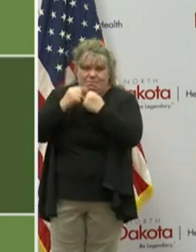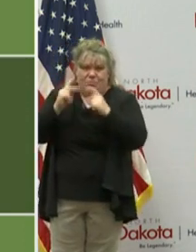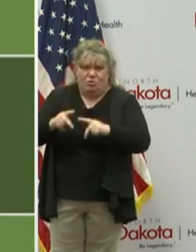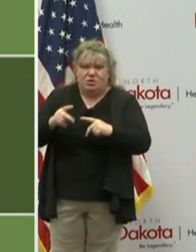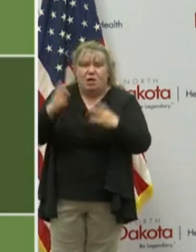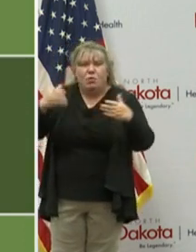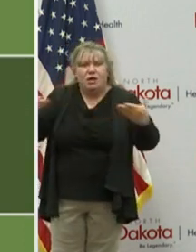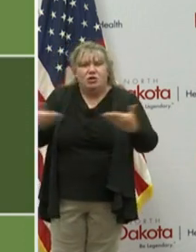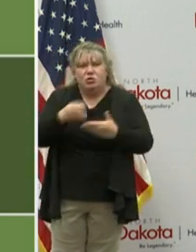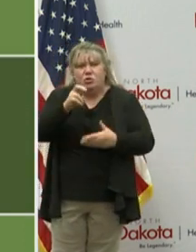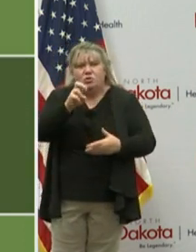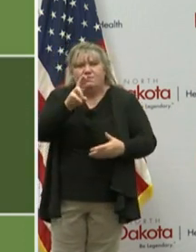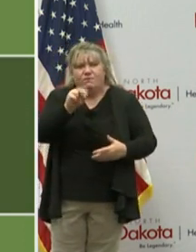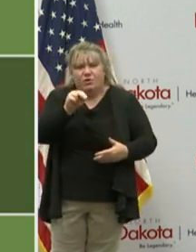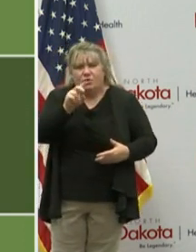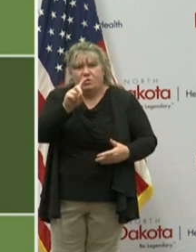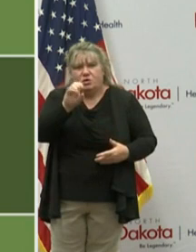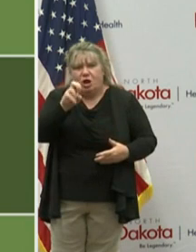Dosh.